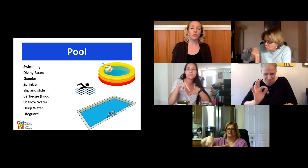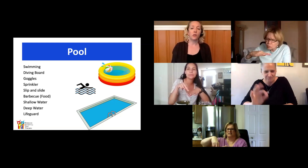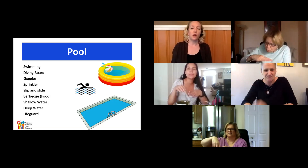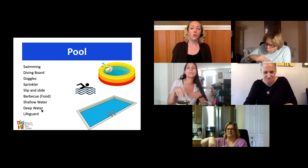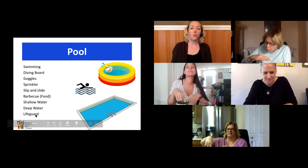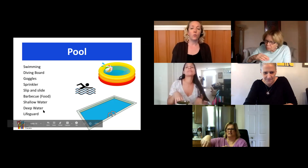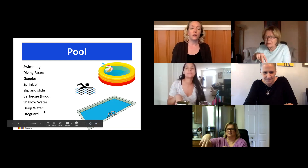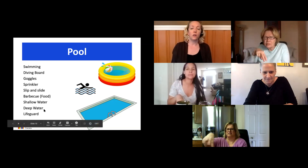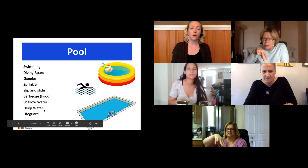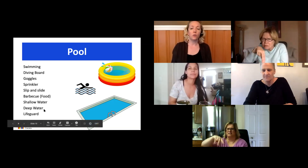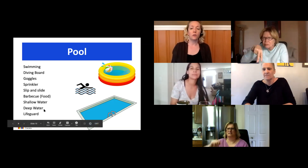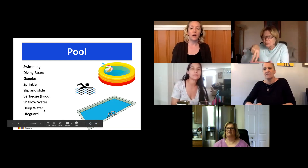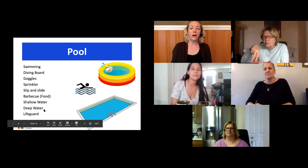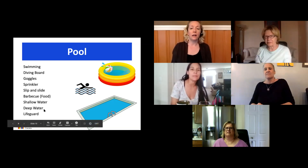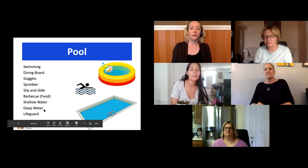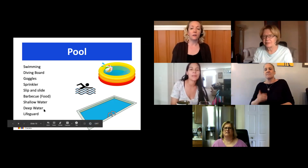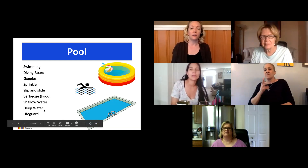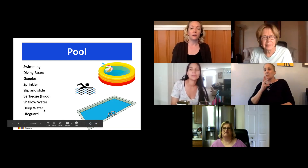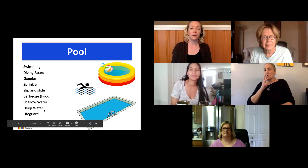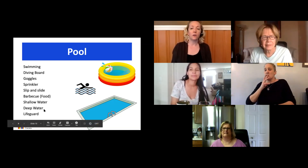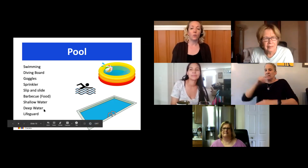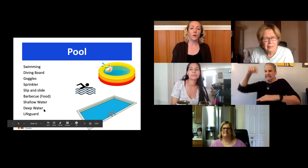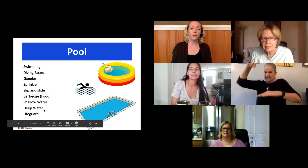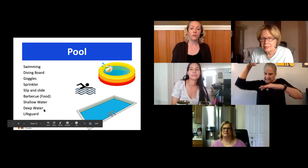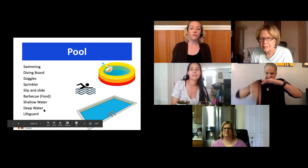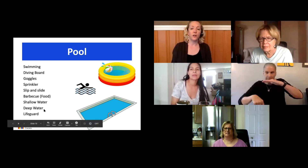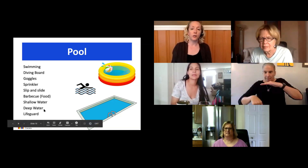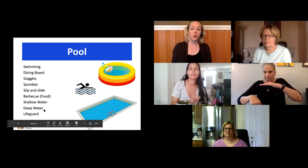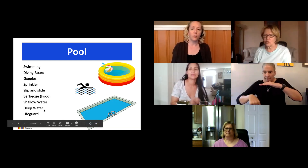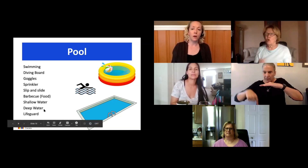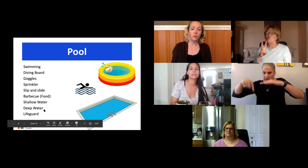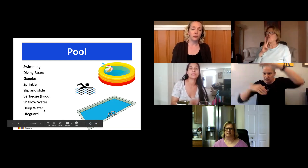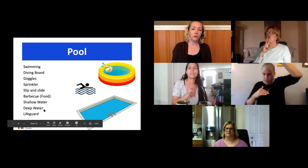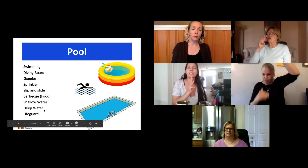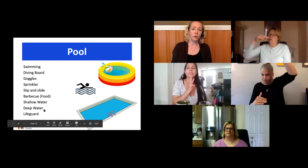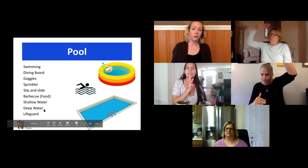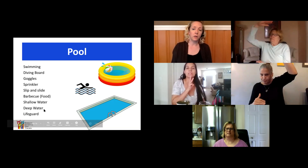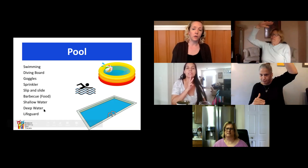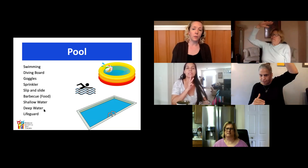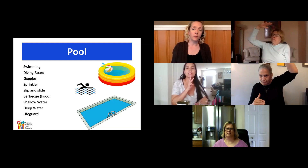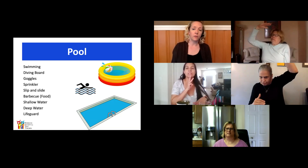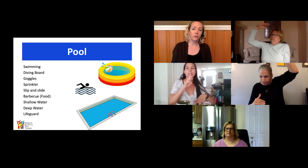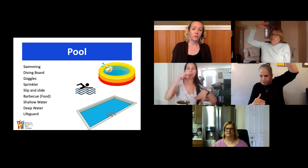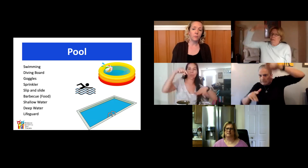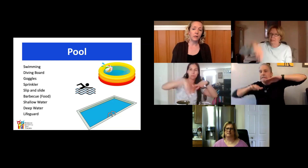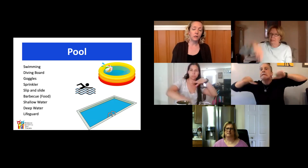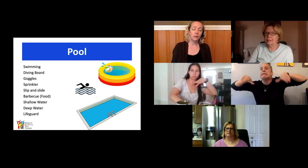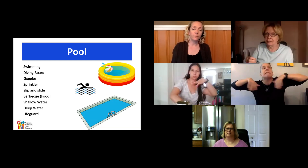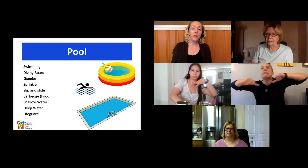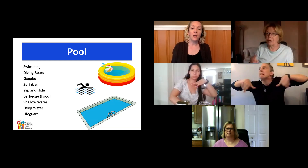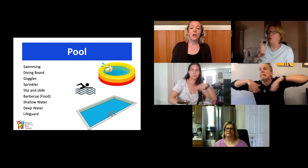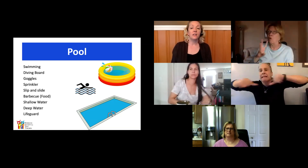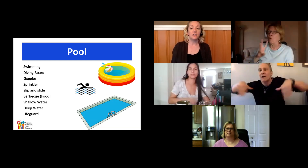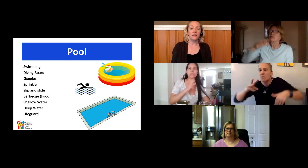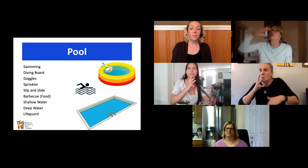size with inflection on our mouth, so you're going to make sure your mouth matches. The deep end of the pool is done like